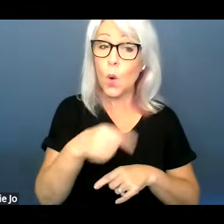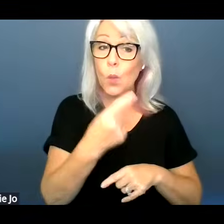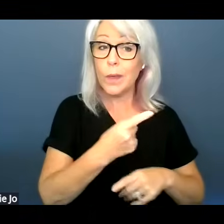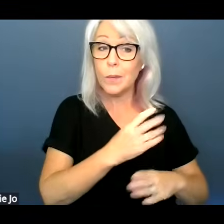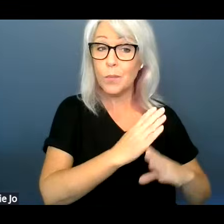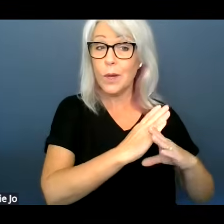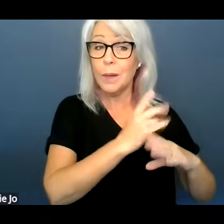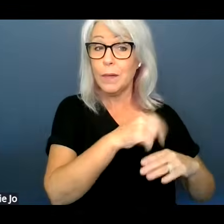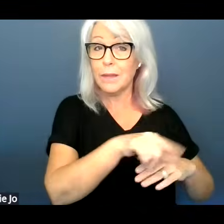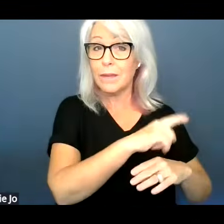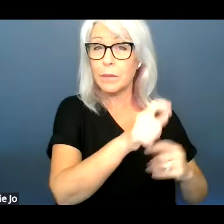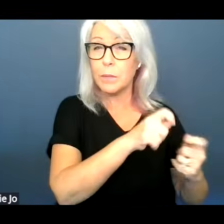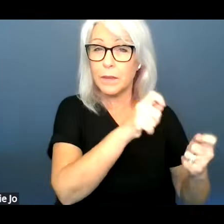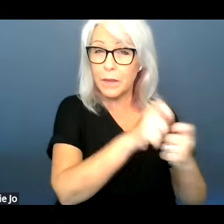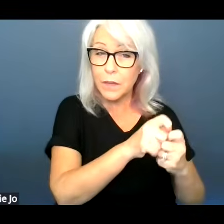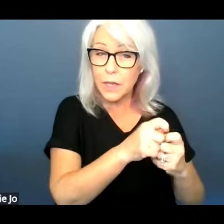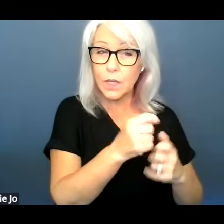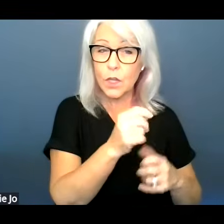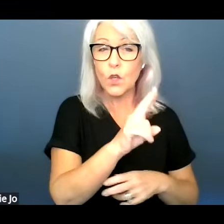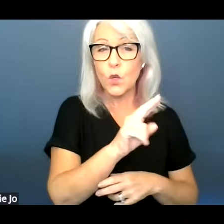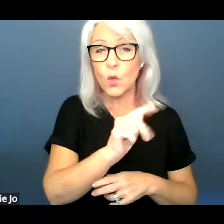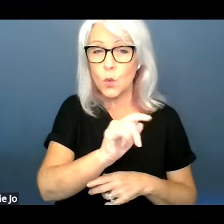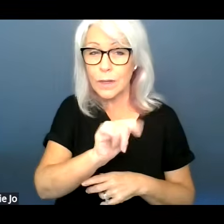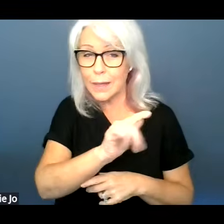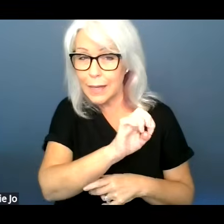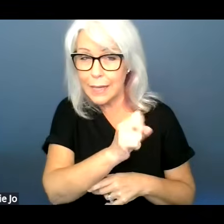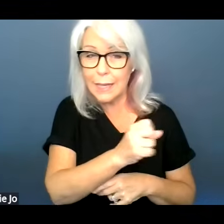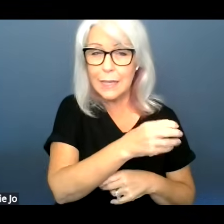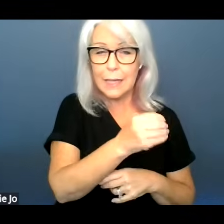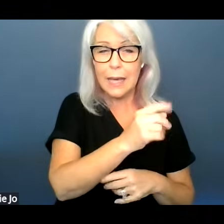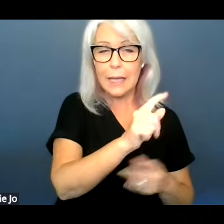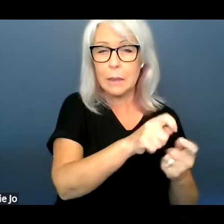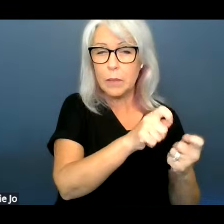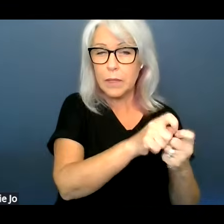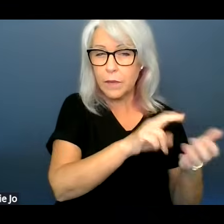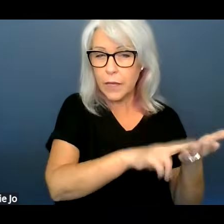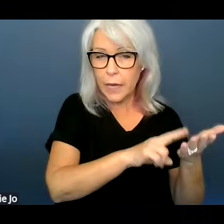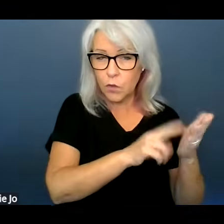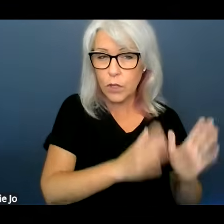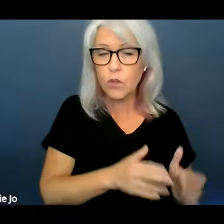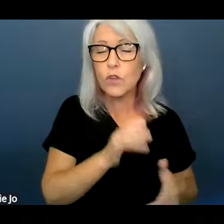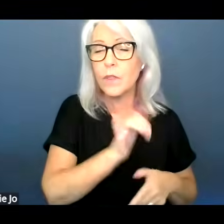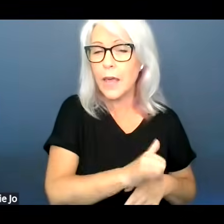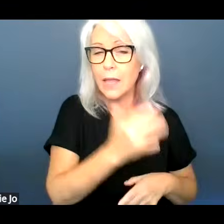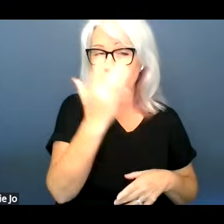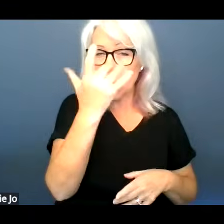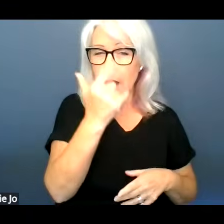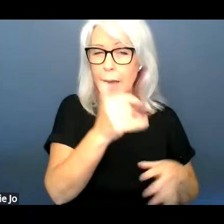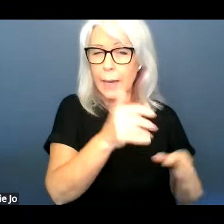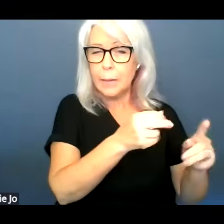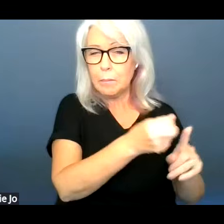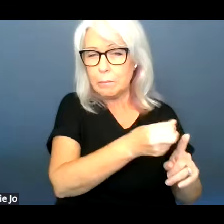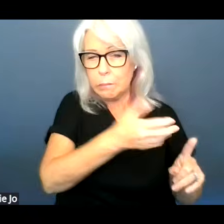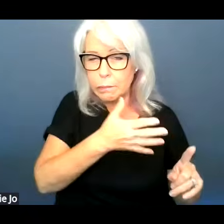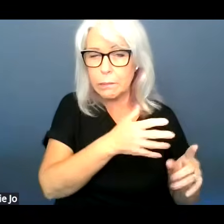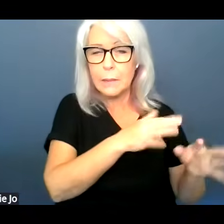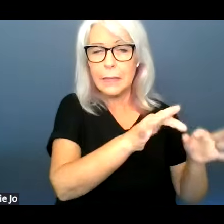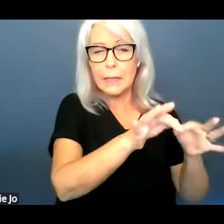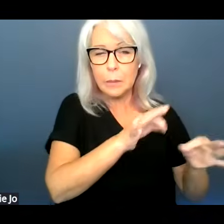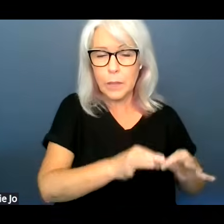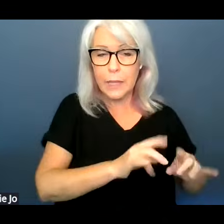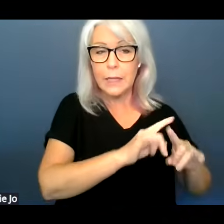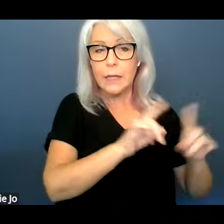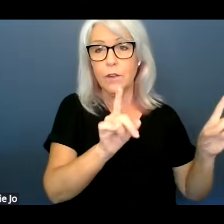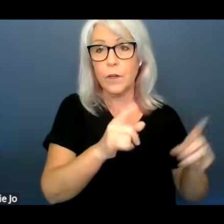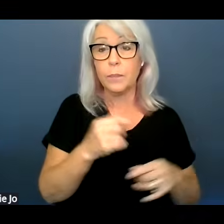and certain contractors, right? So that's why those are spelled out differently. So if we were going to change that, I would suggest something